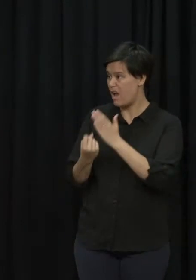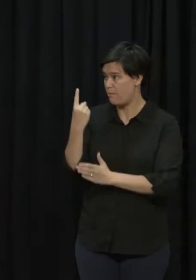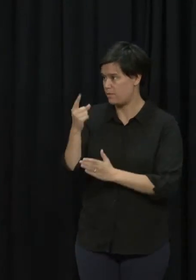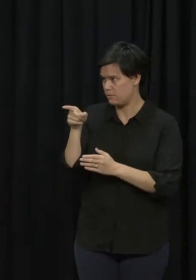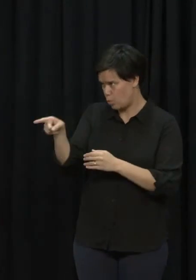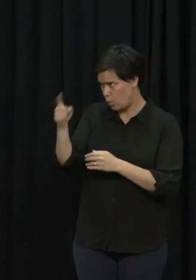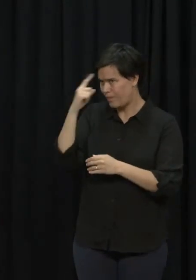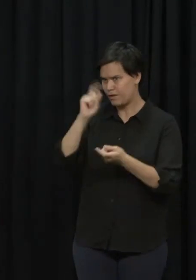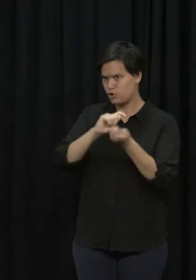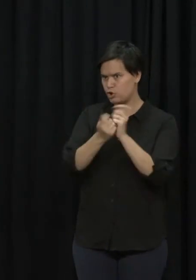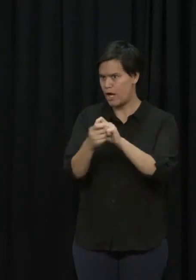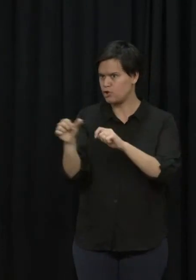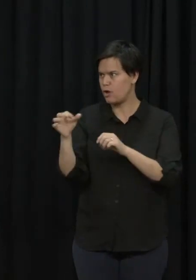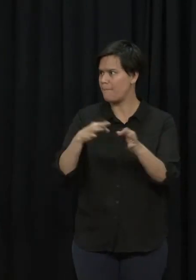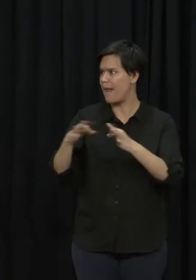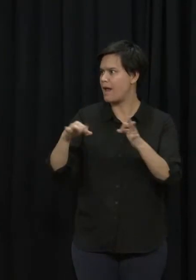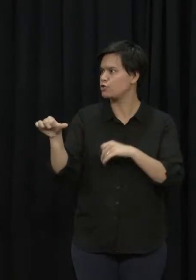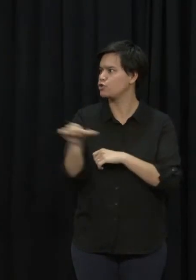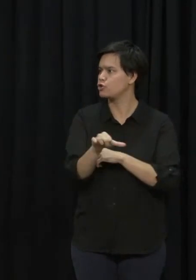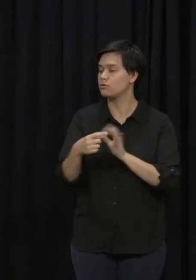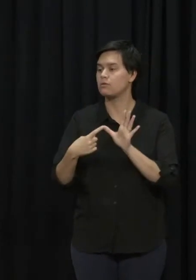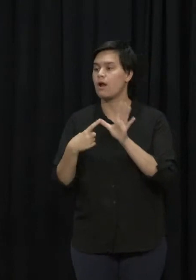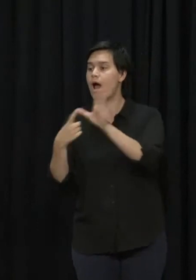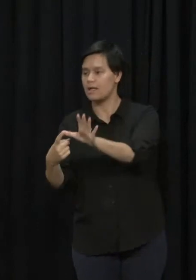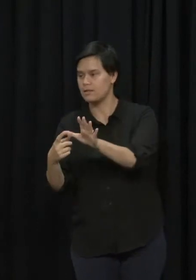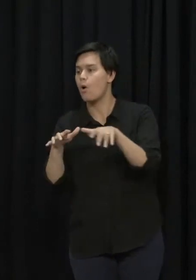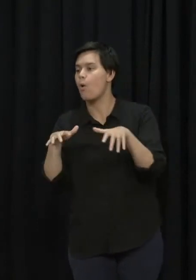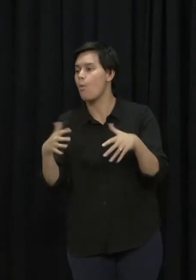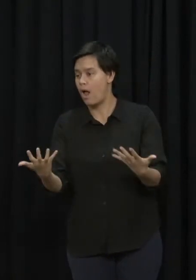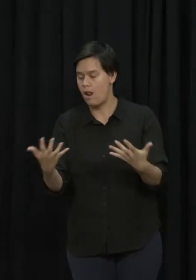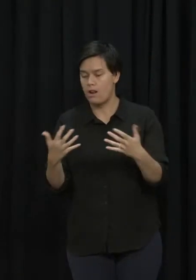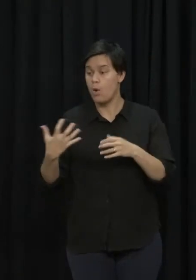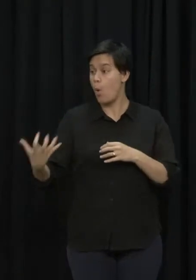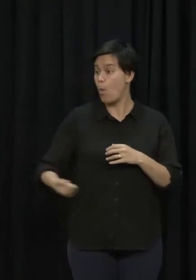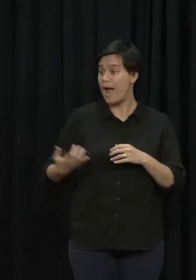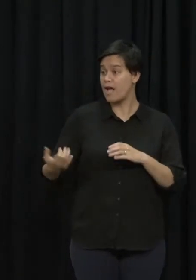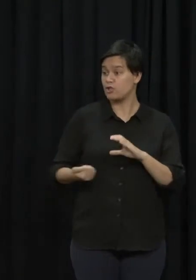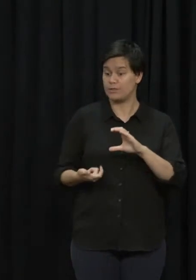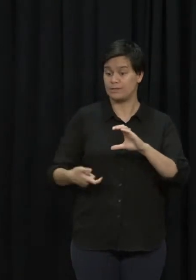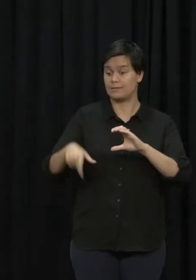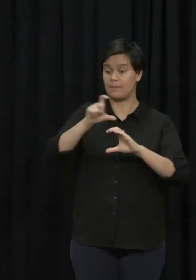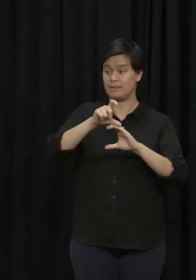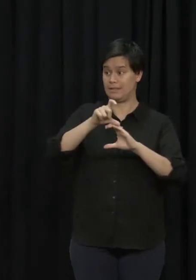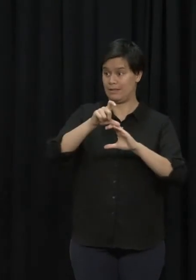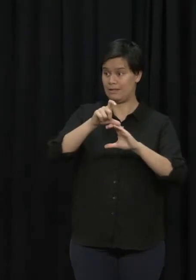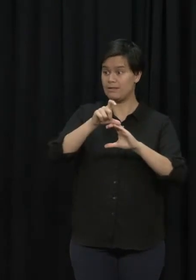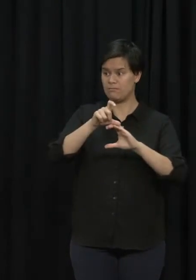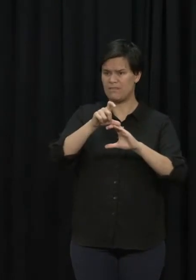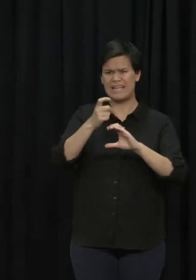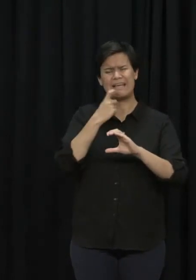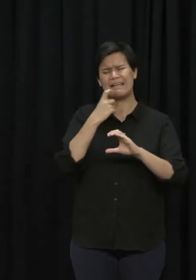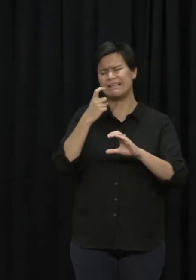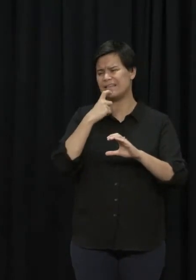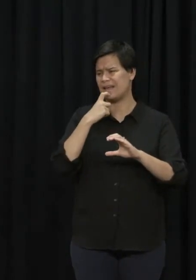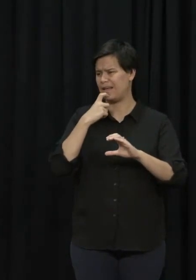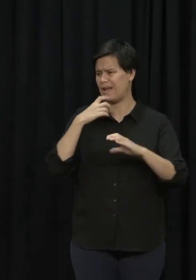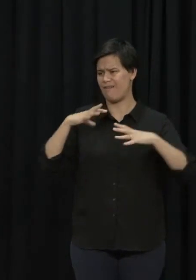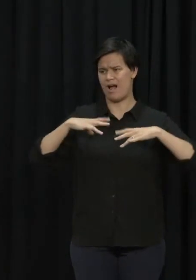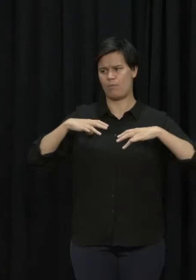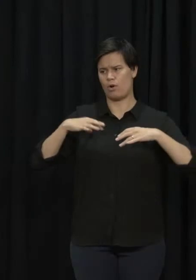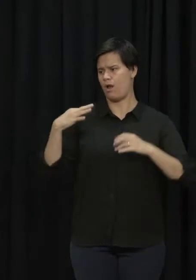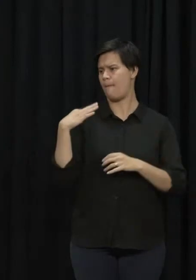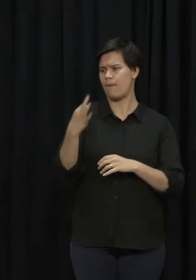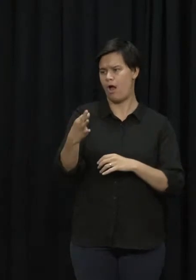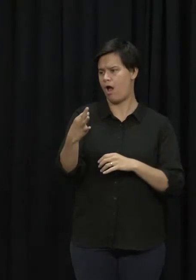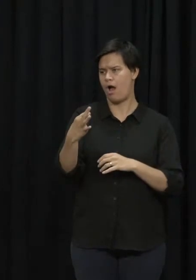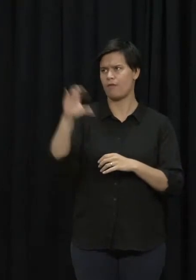though, have that expectation. The wage subsidy we make easily available in a high trust model and